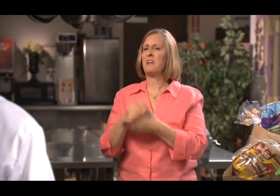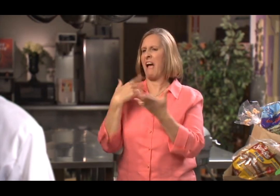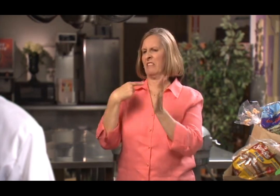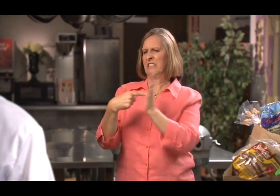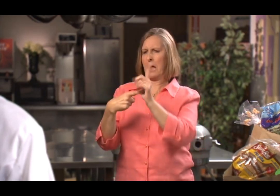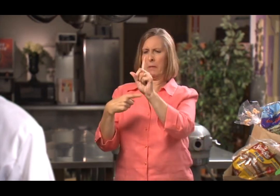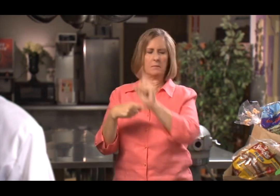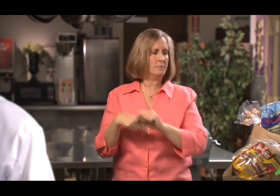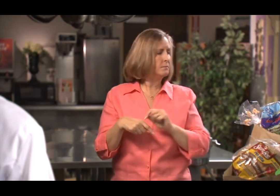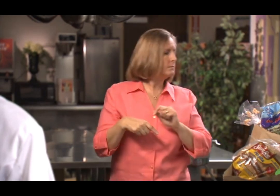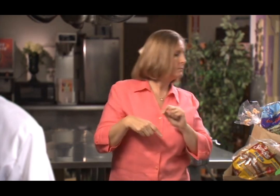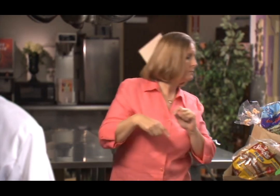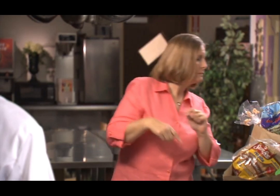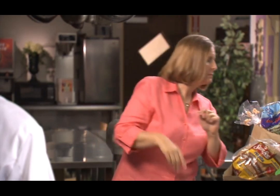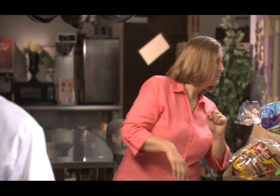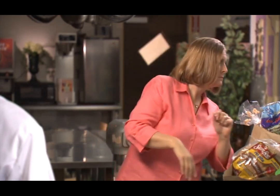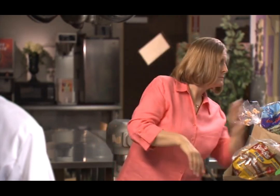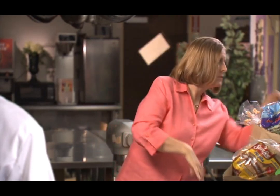Here's an example.